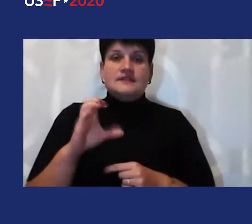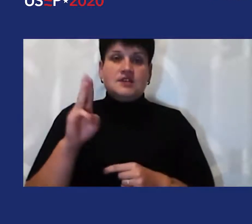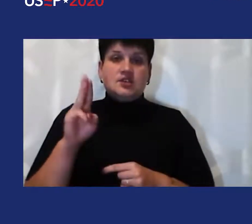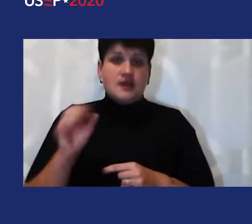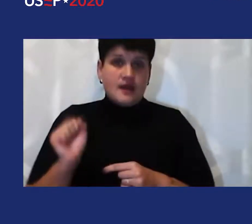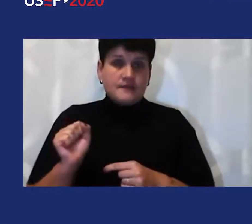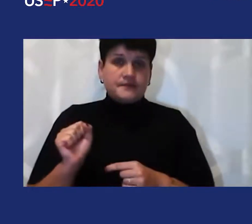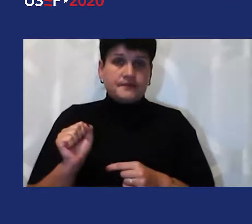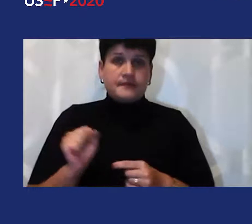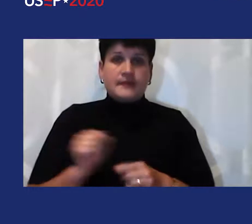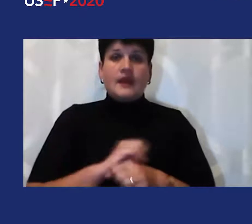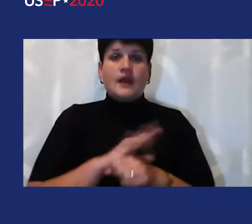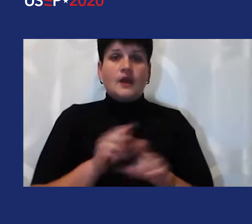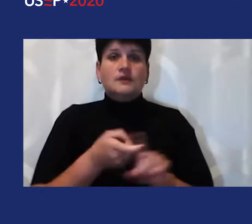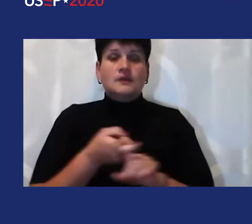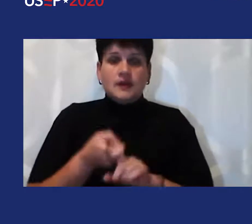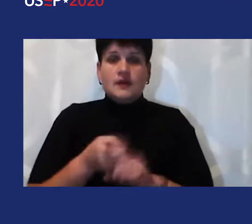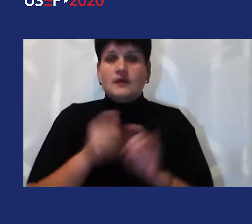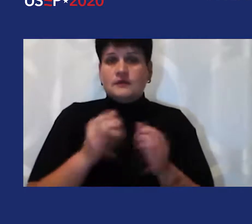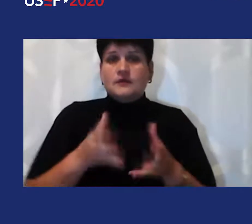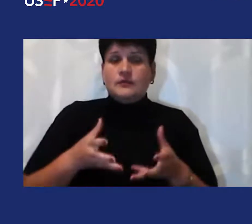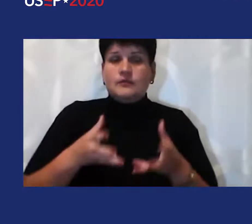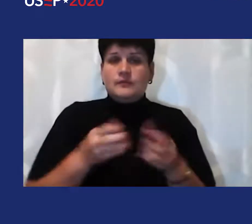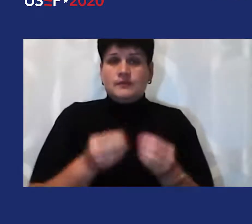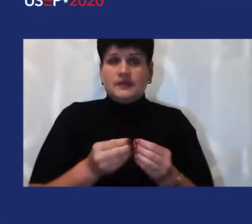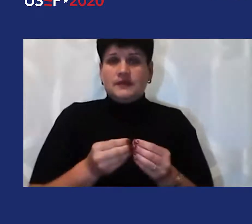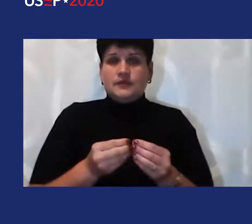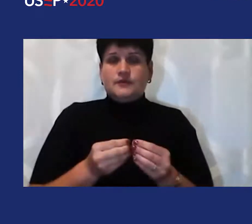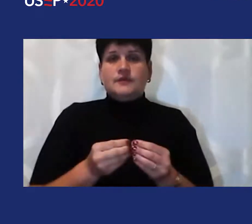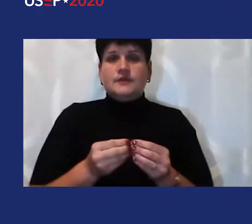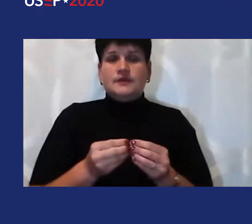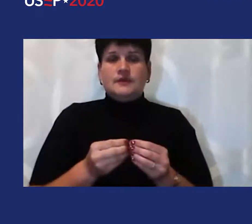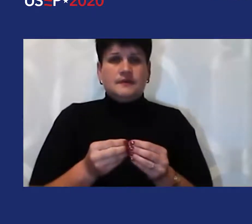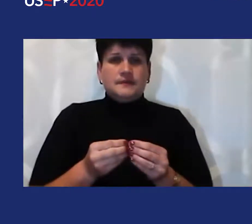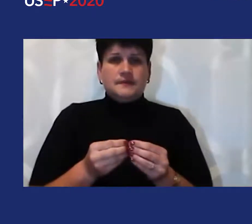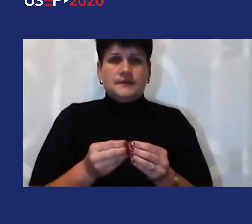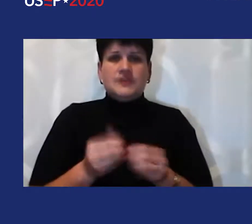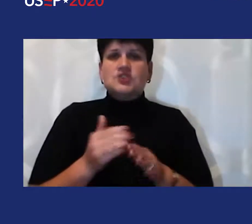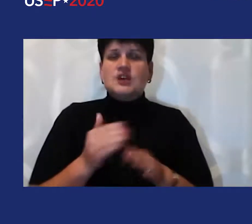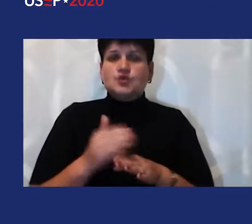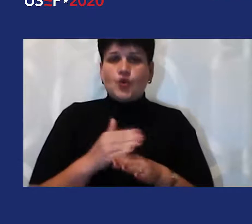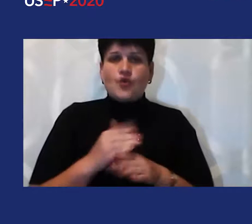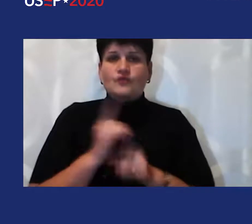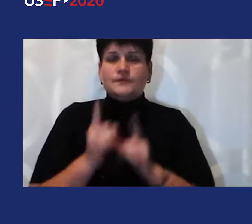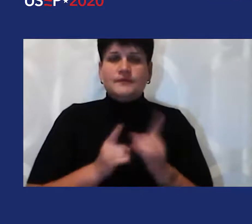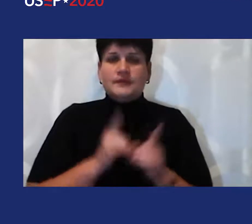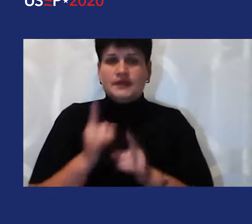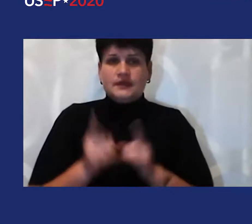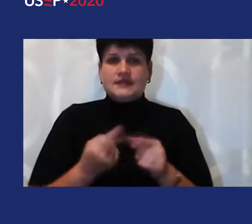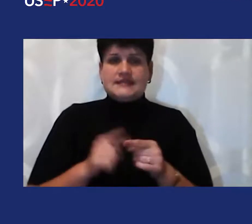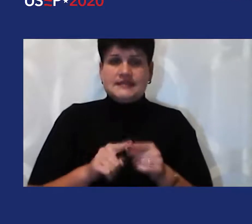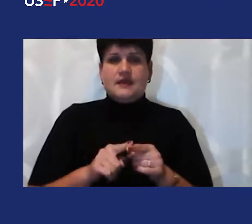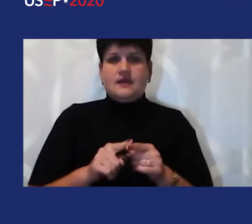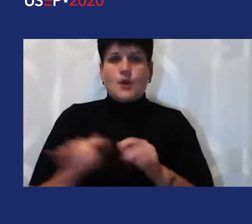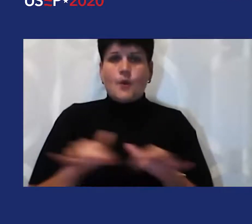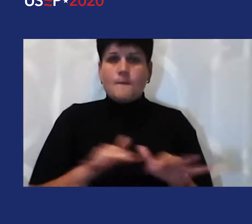the pandemic negatively impacted even the primaries and partially distorted the stage